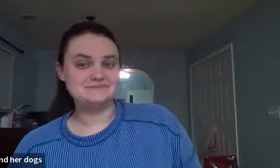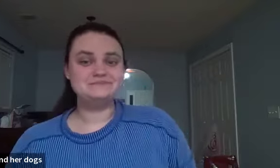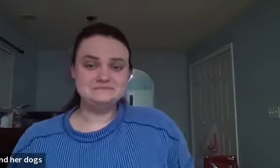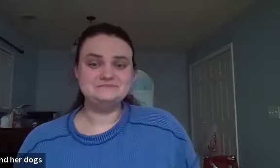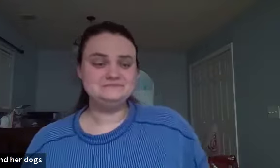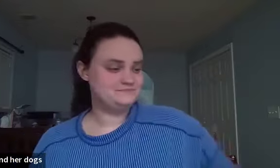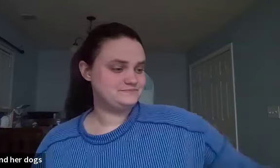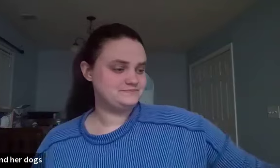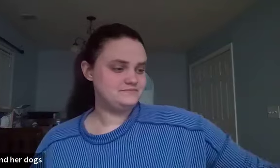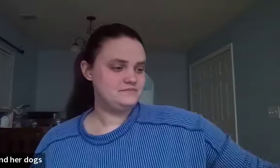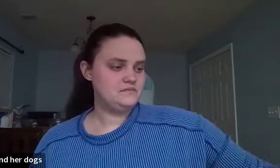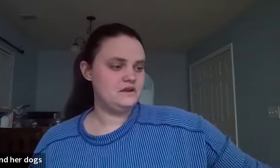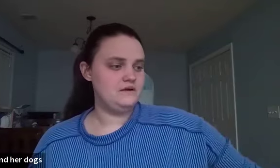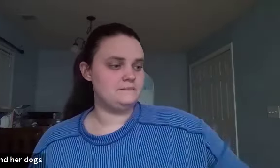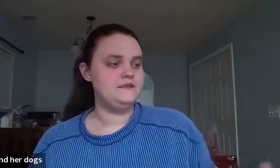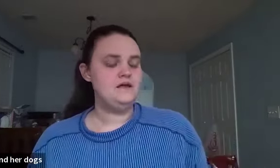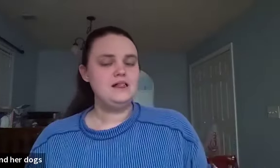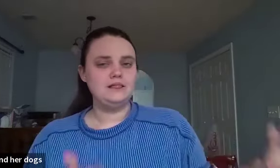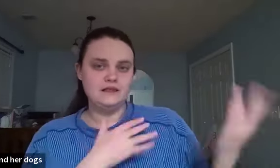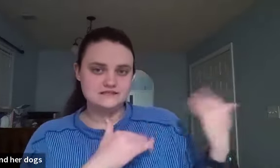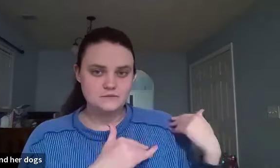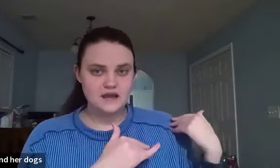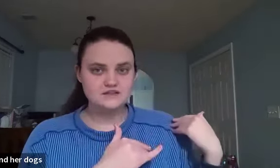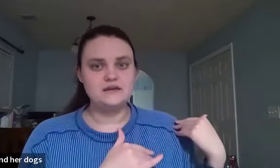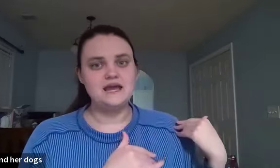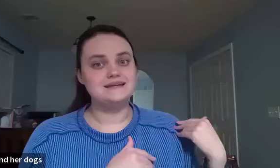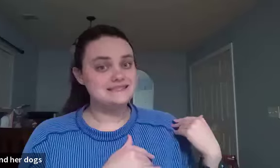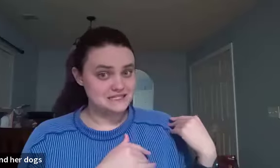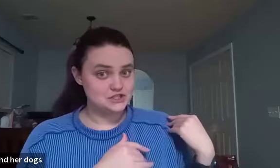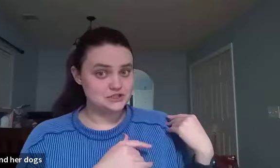twins. Okay, let's go back. So we had sister,